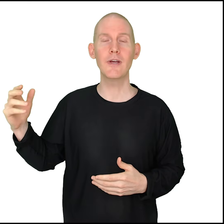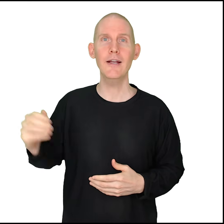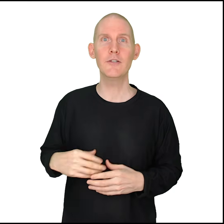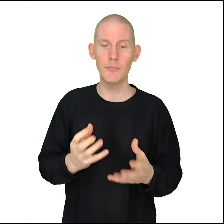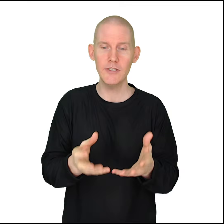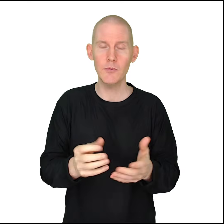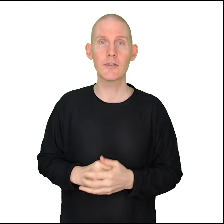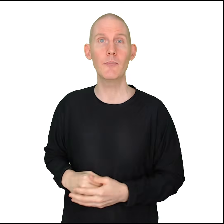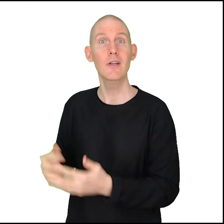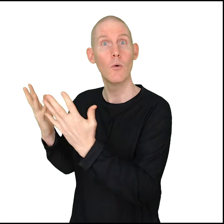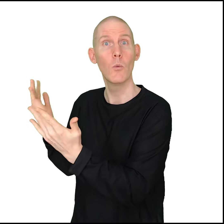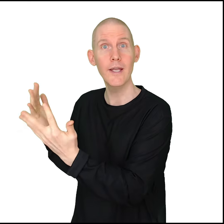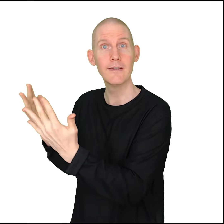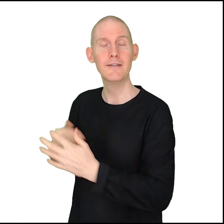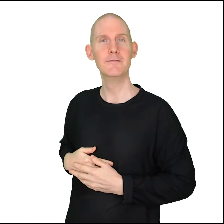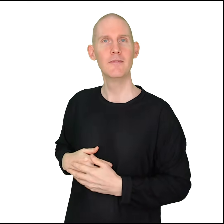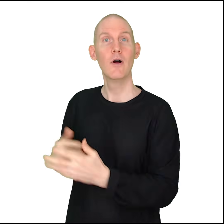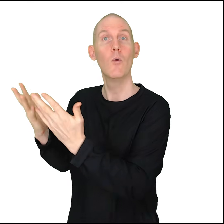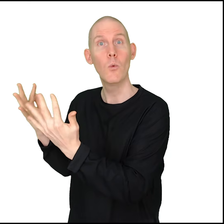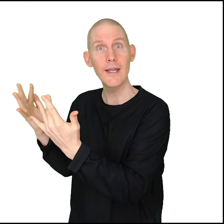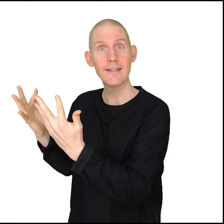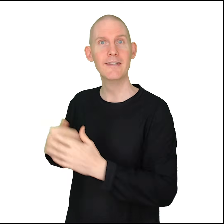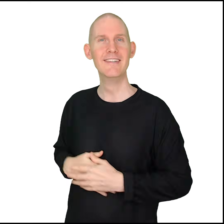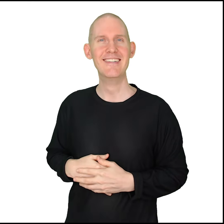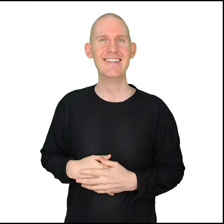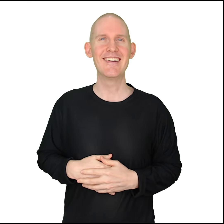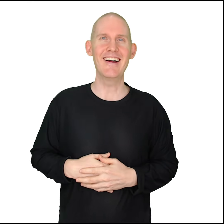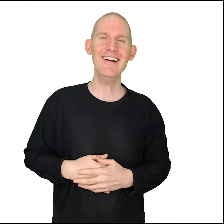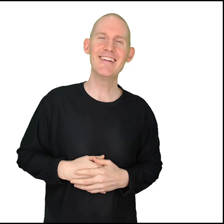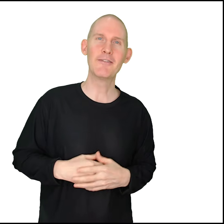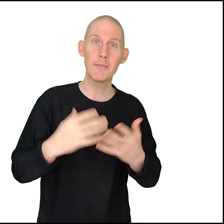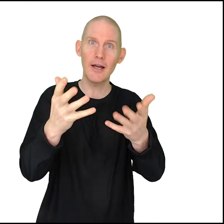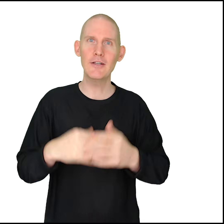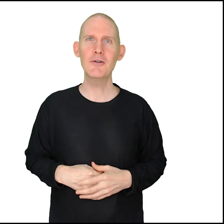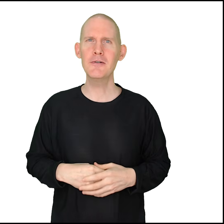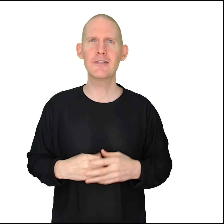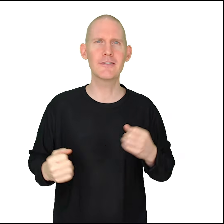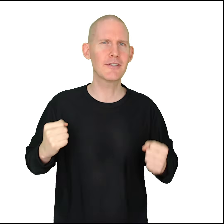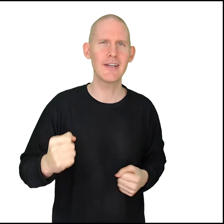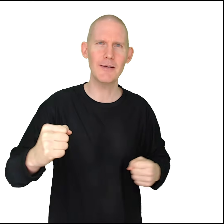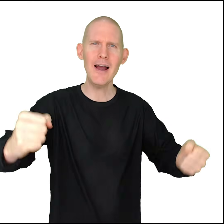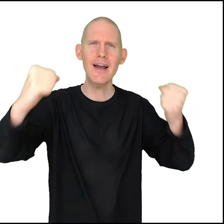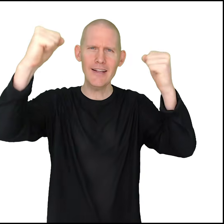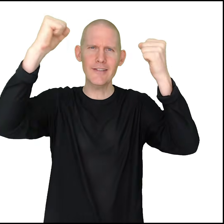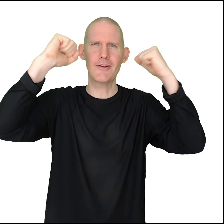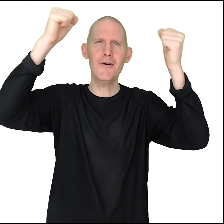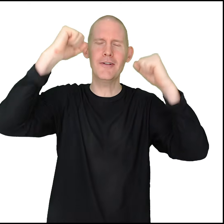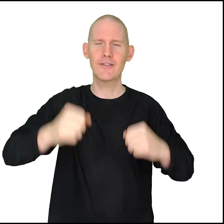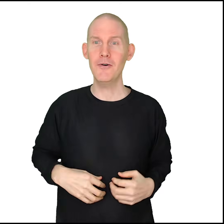you're busy with something, wait. Wait. If I'm talking to you and you're just like, come on, let's go. And I'm